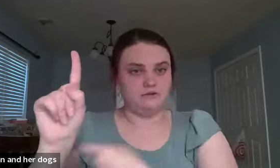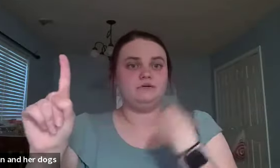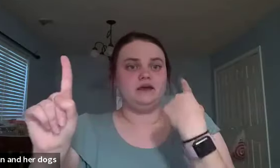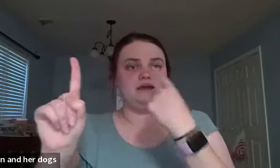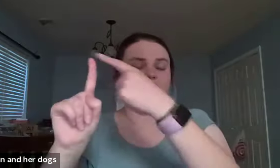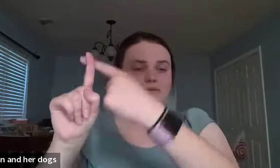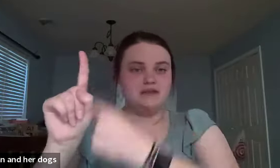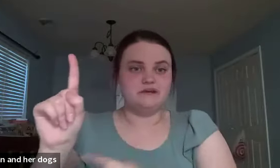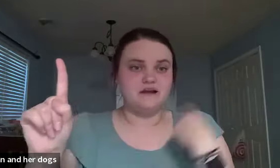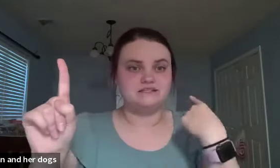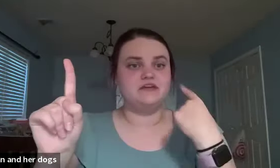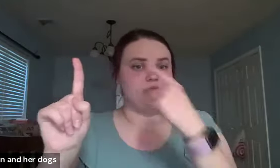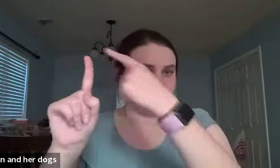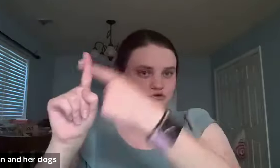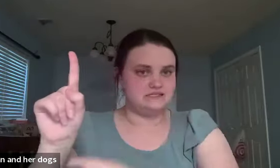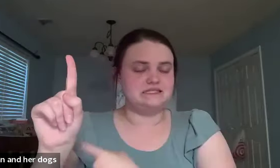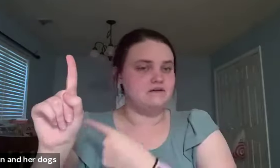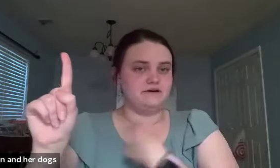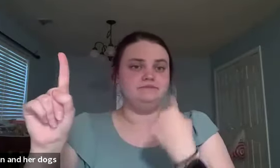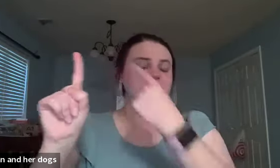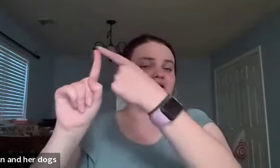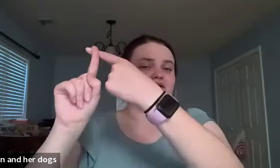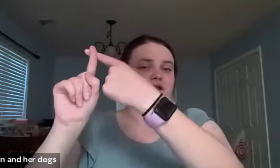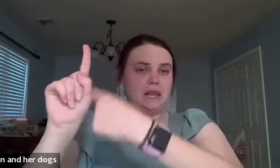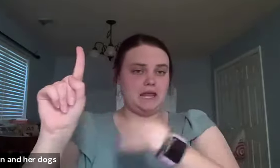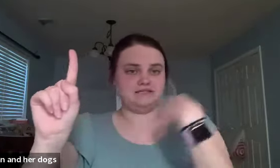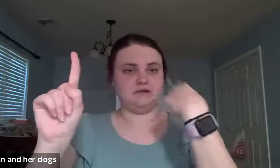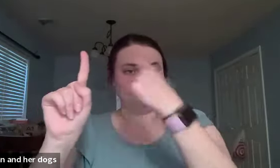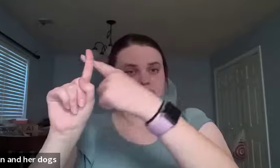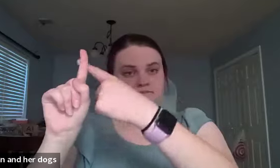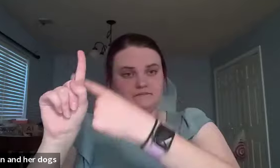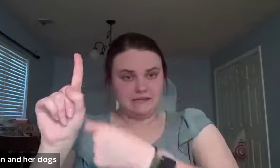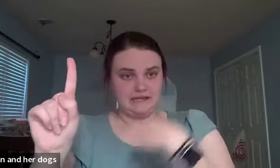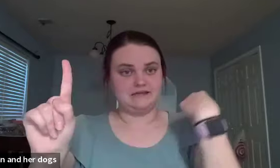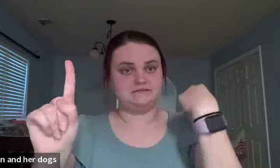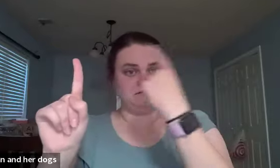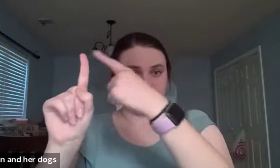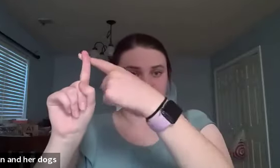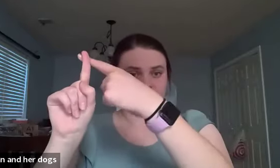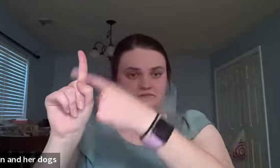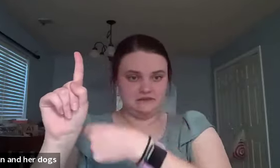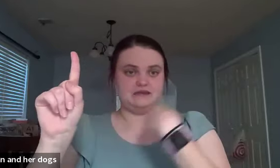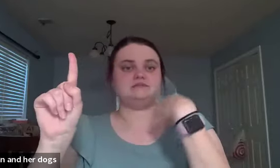nail, okay? I may or may have not done that once or twice. It's not fun. Last month. Last month. Last